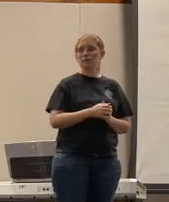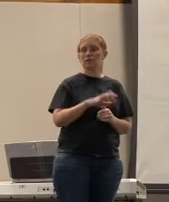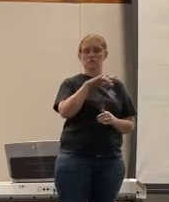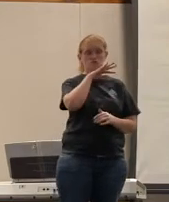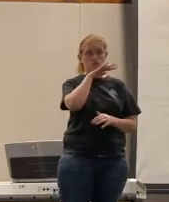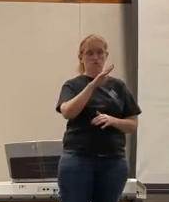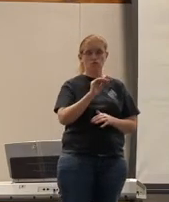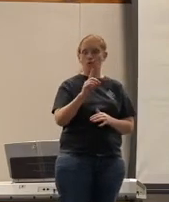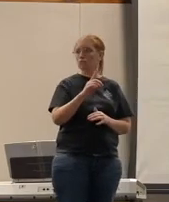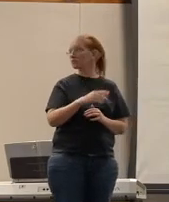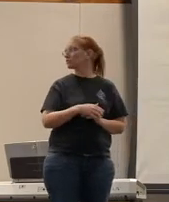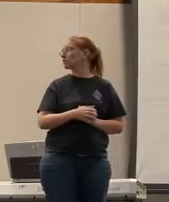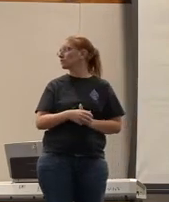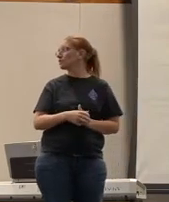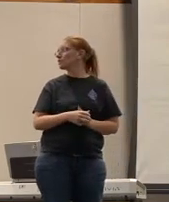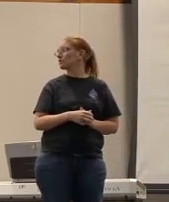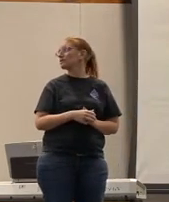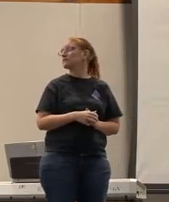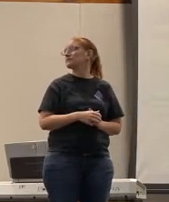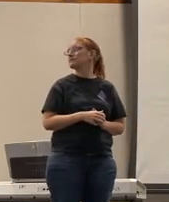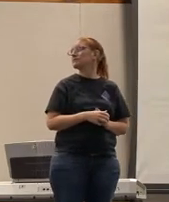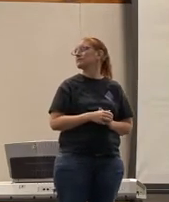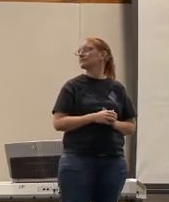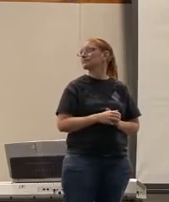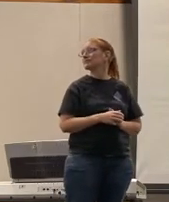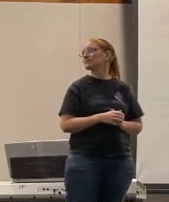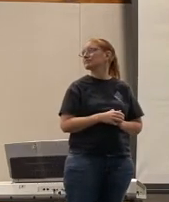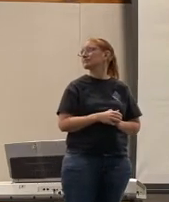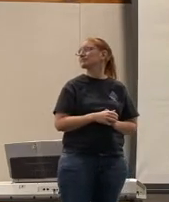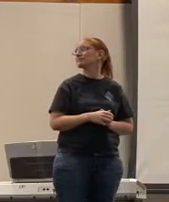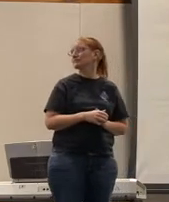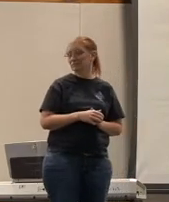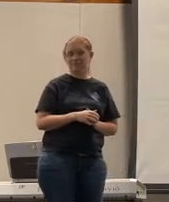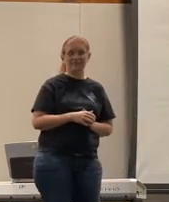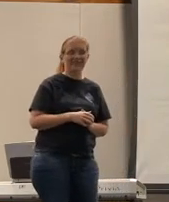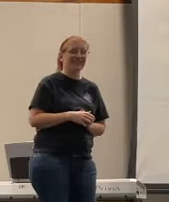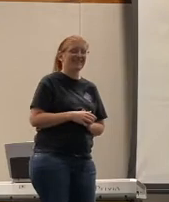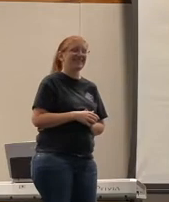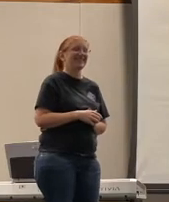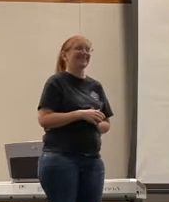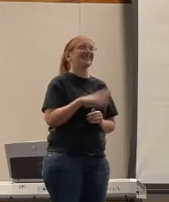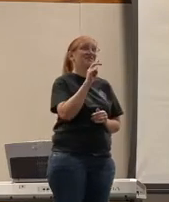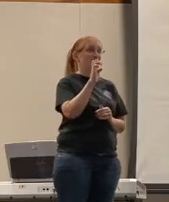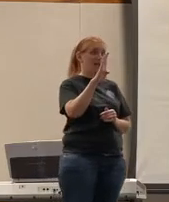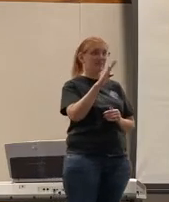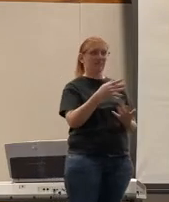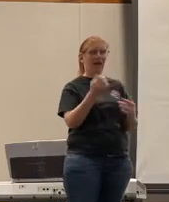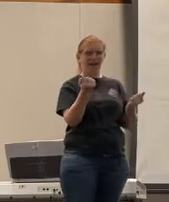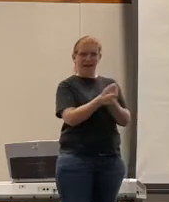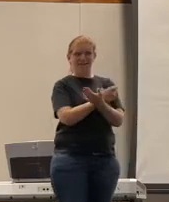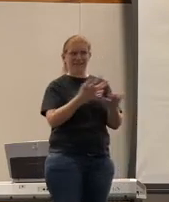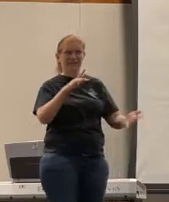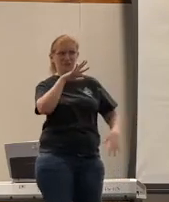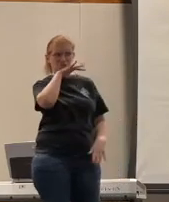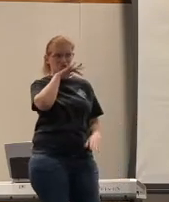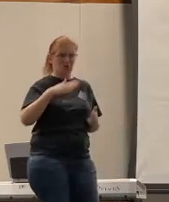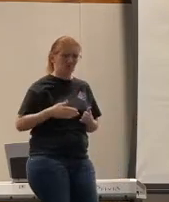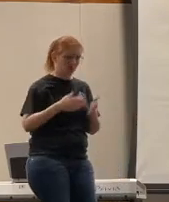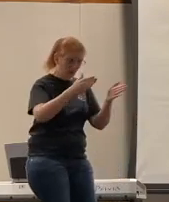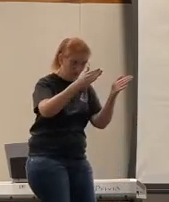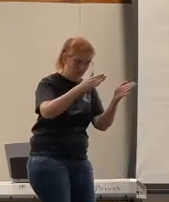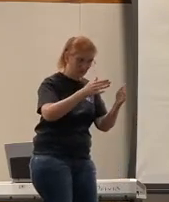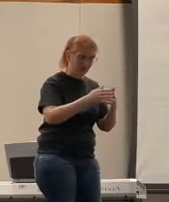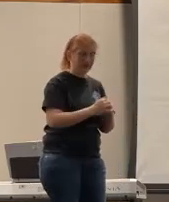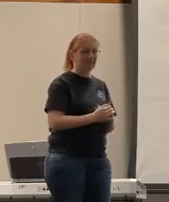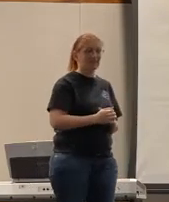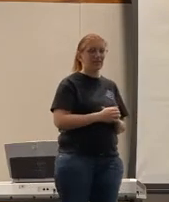road. And it's Nebraska, right? So everything's a dirt road. And so you're just walking down this dirt road. But when you